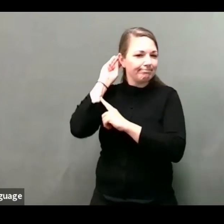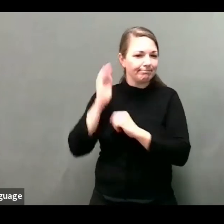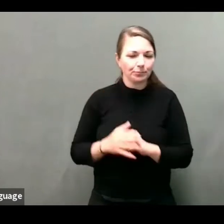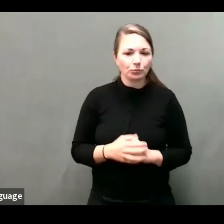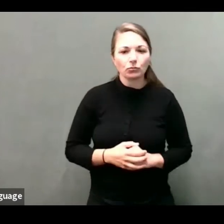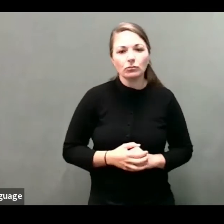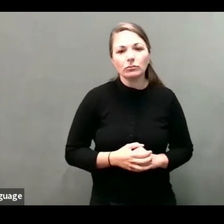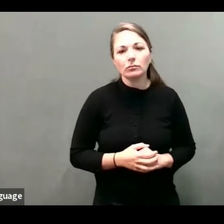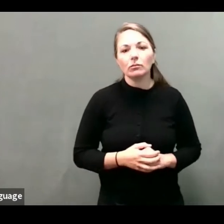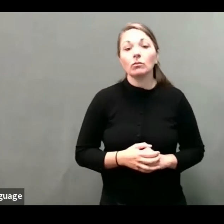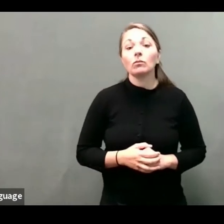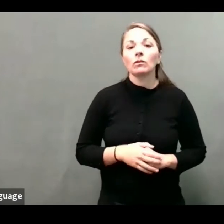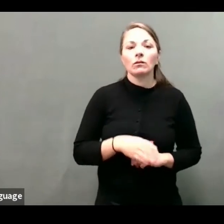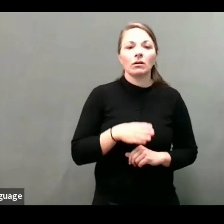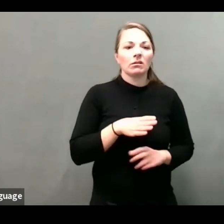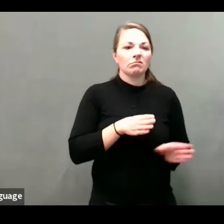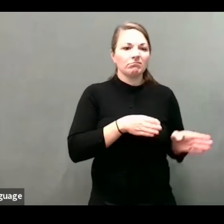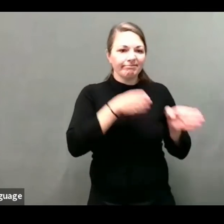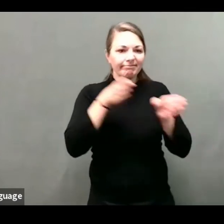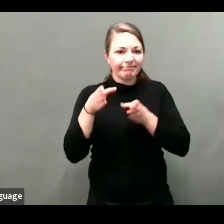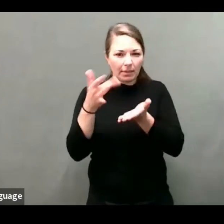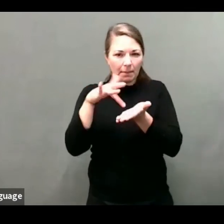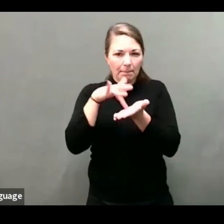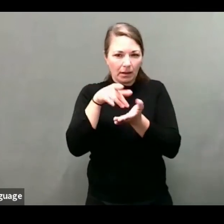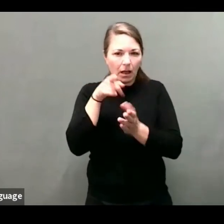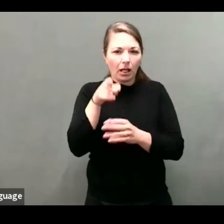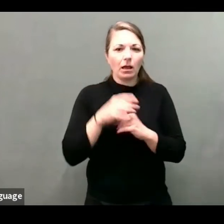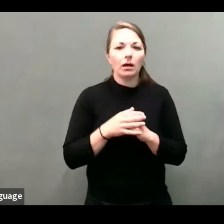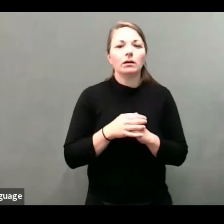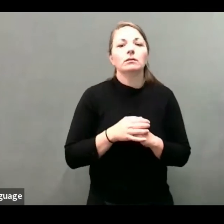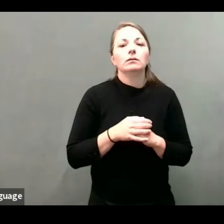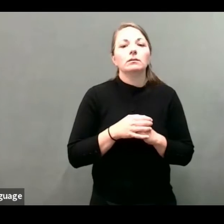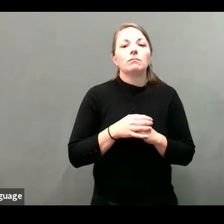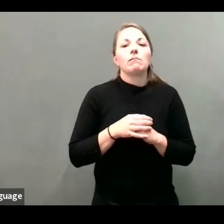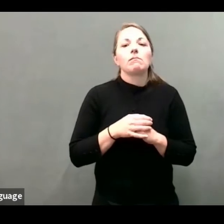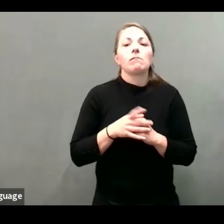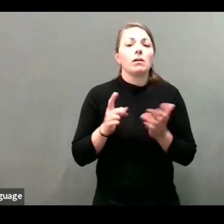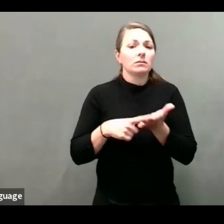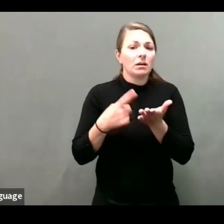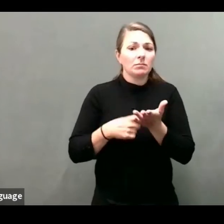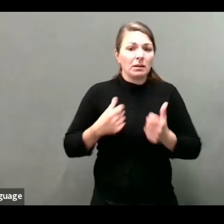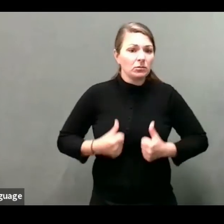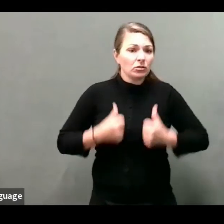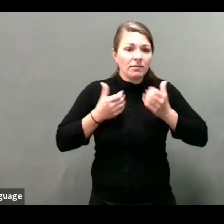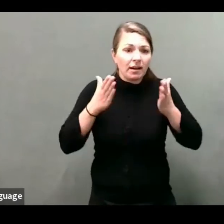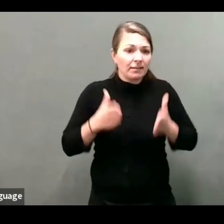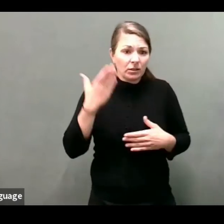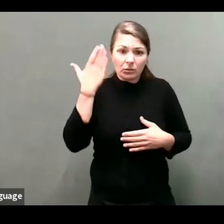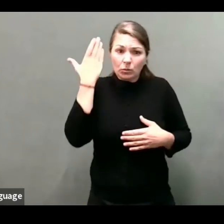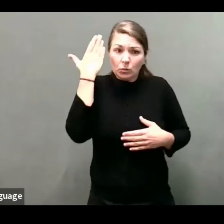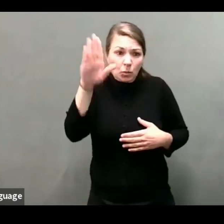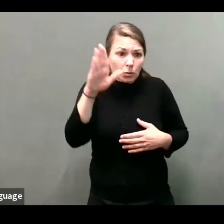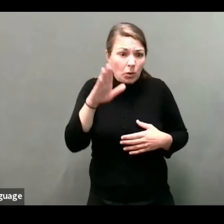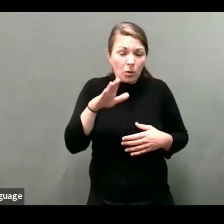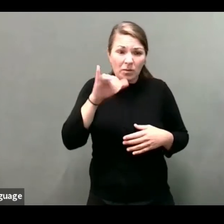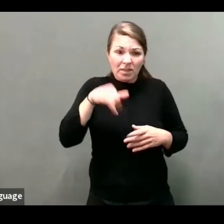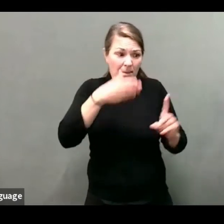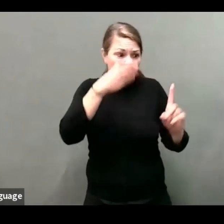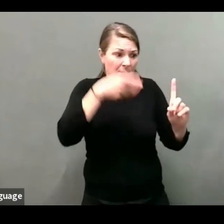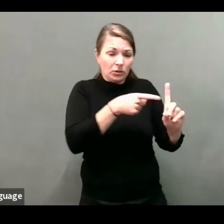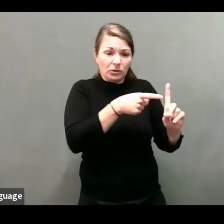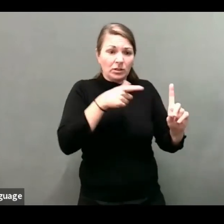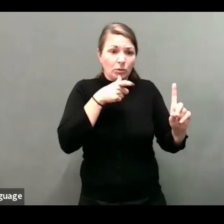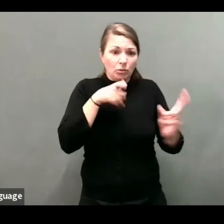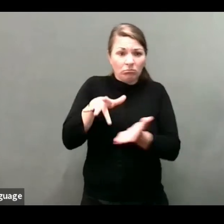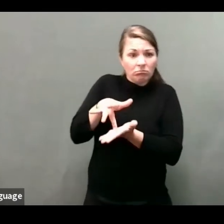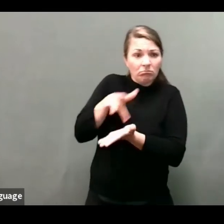here kind of speaks to the same thing, that, sometimes the survivor knows very, very little about the person who assaulted them. And in some